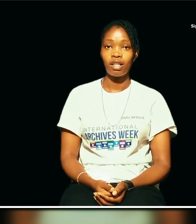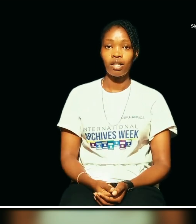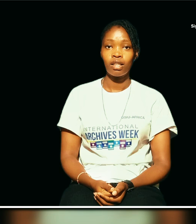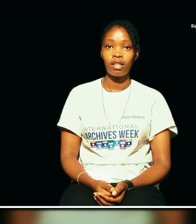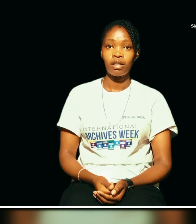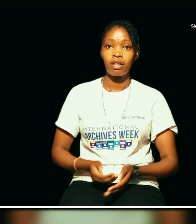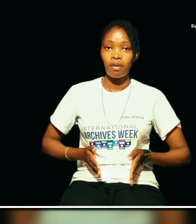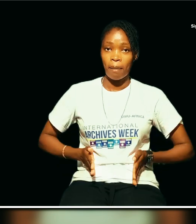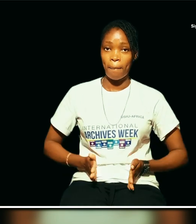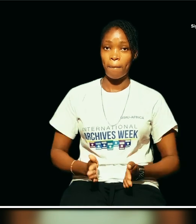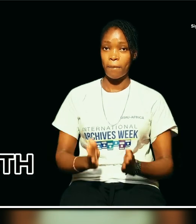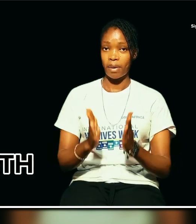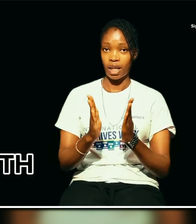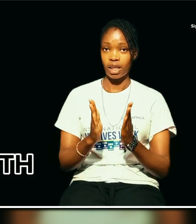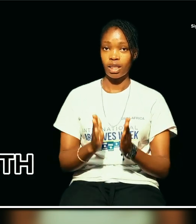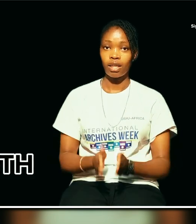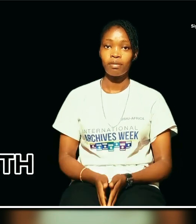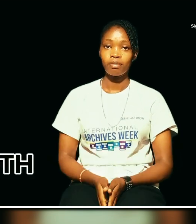bath,